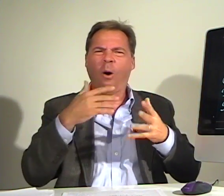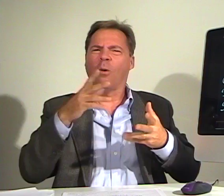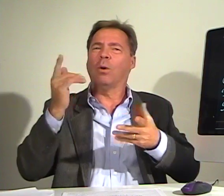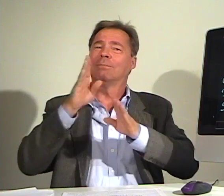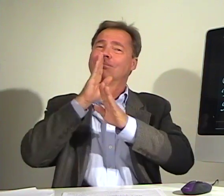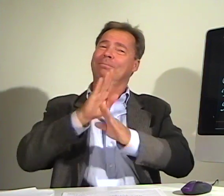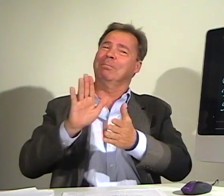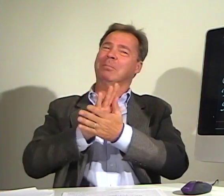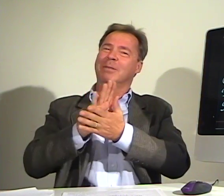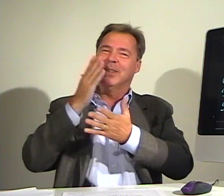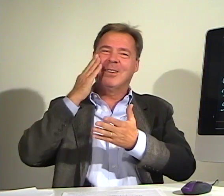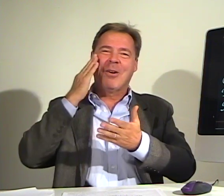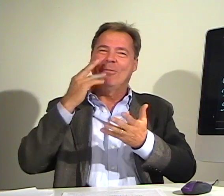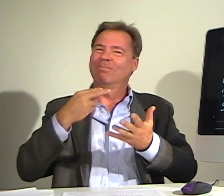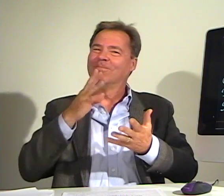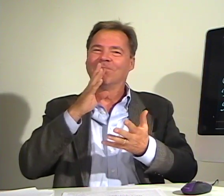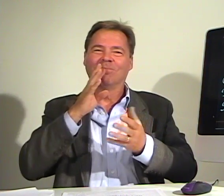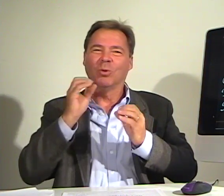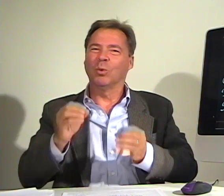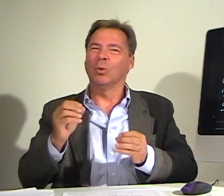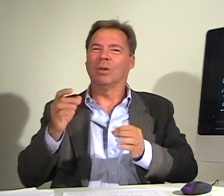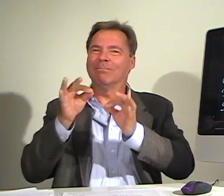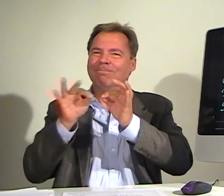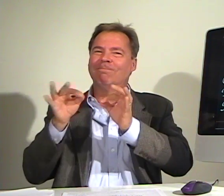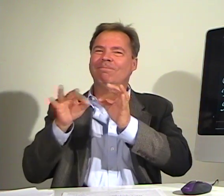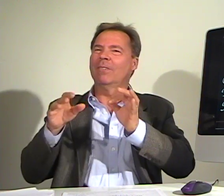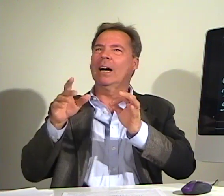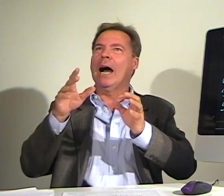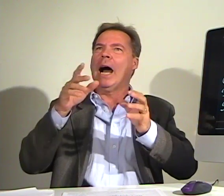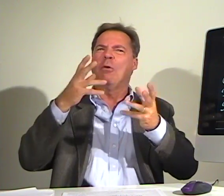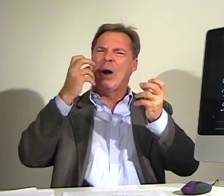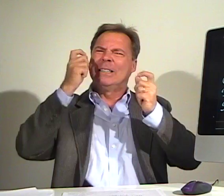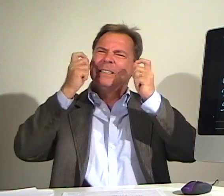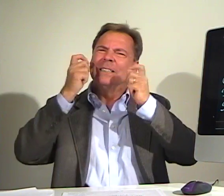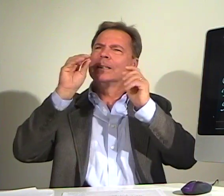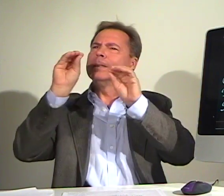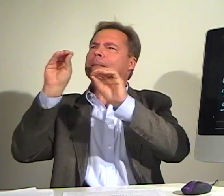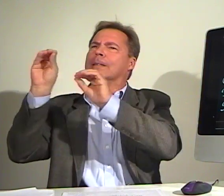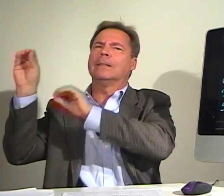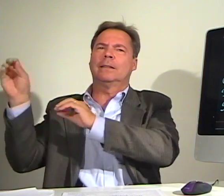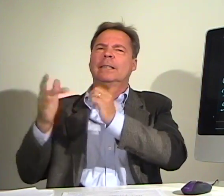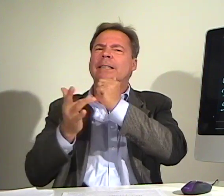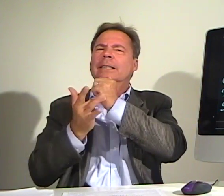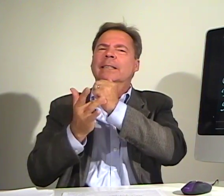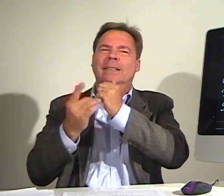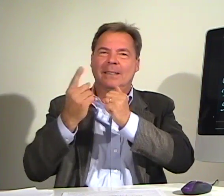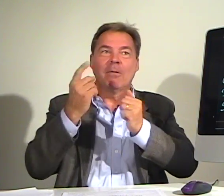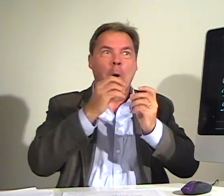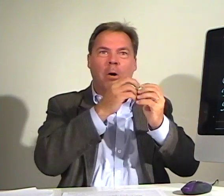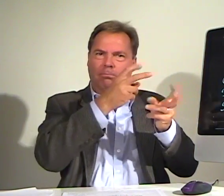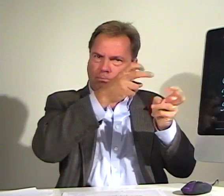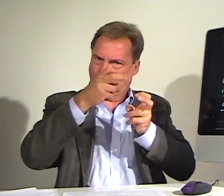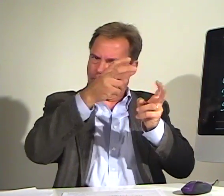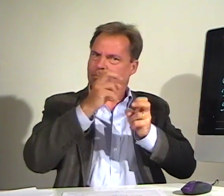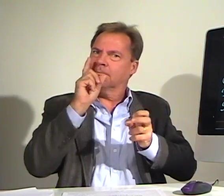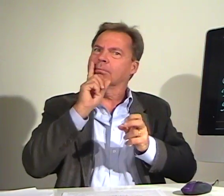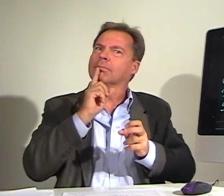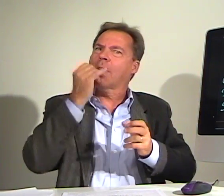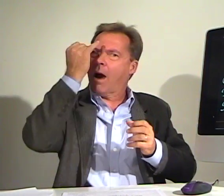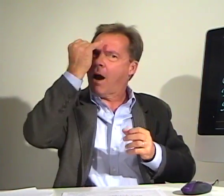individuals and their facial expression, because obviously silent movies had no speaking, so they had captioning, and it was always nice to use